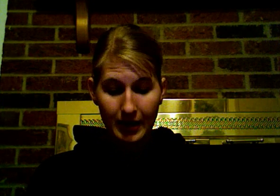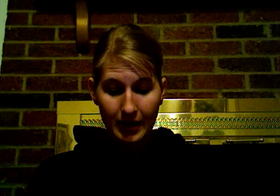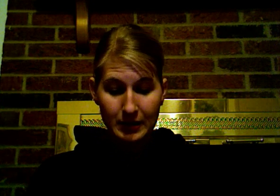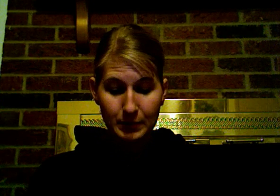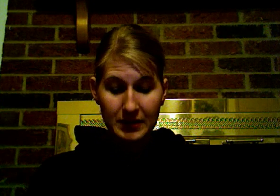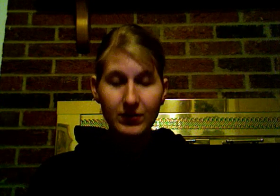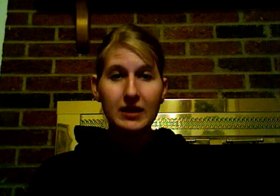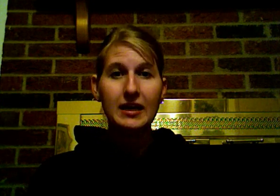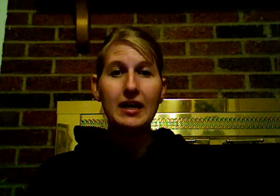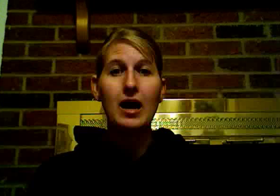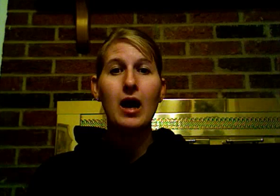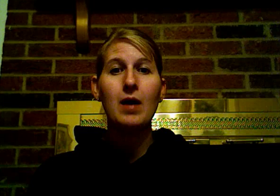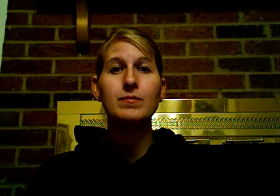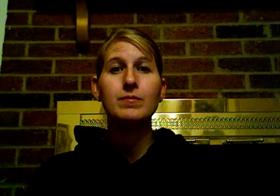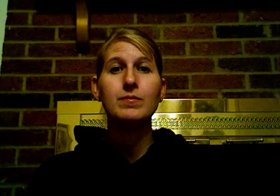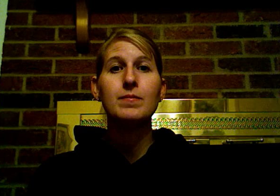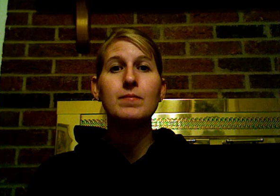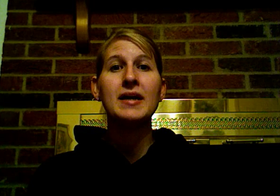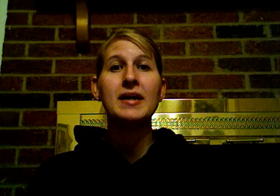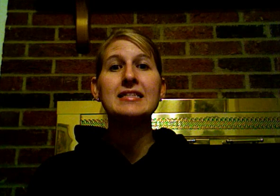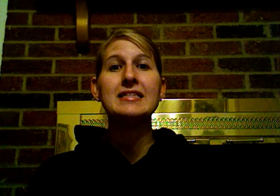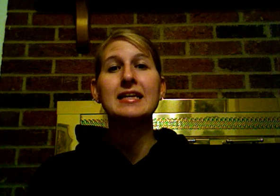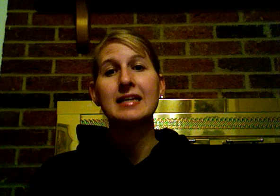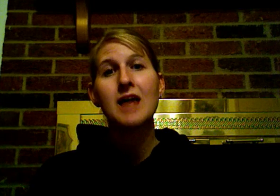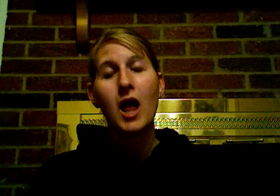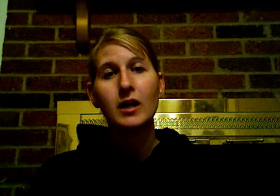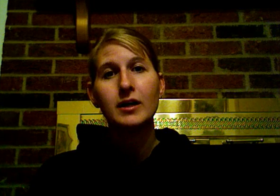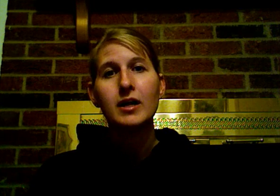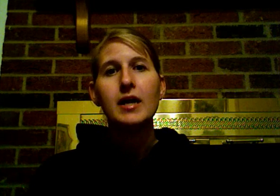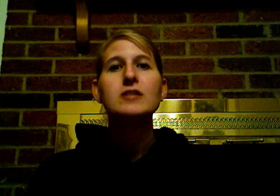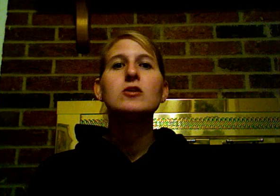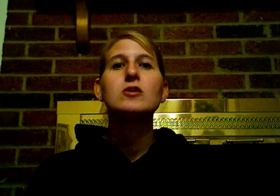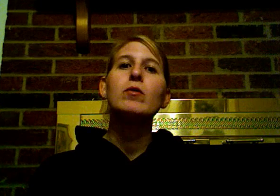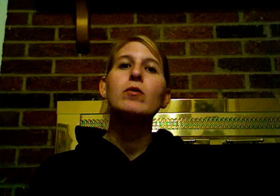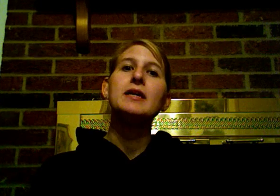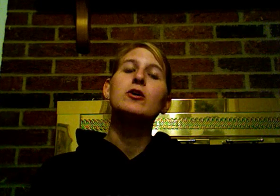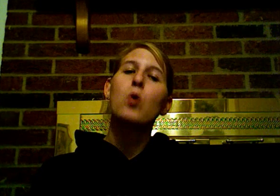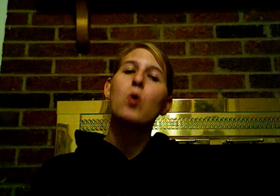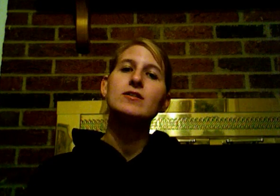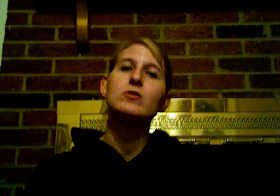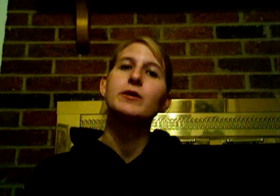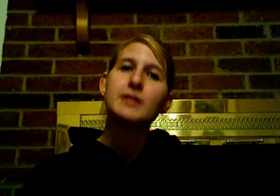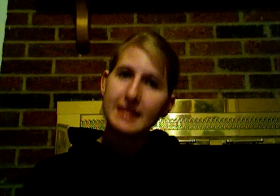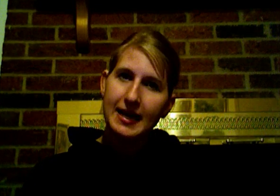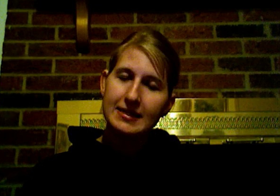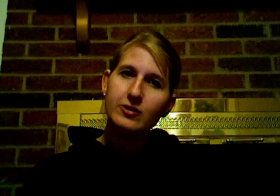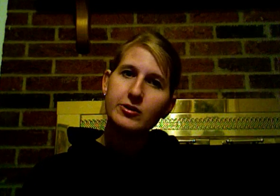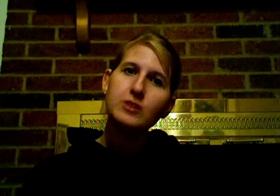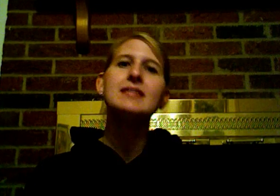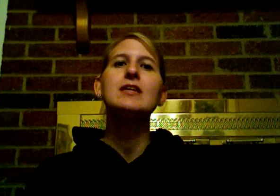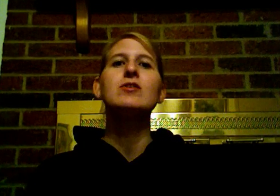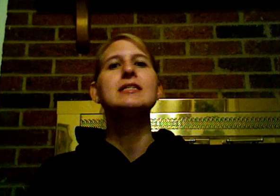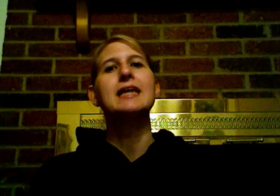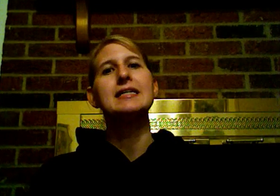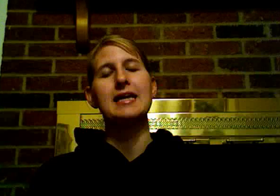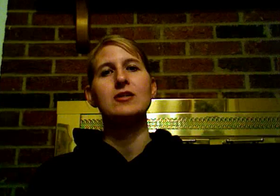and specifically money that's less than $1. So that would be your coins or your cents. And there's 2 ways that you can sign cents.